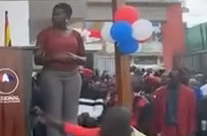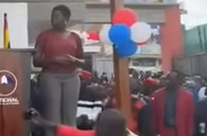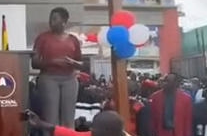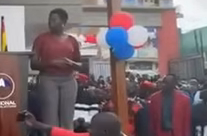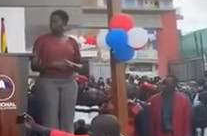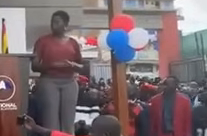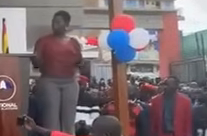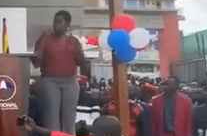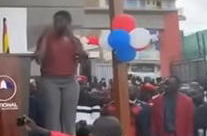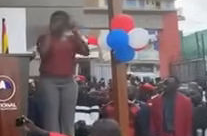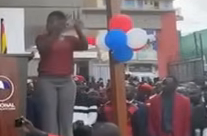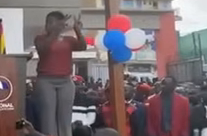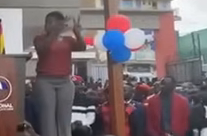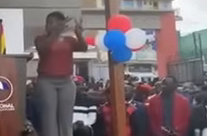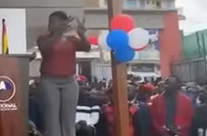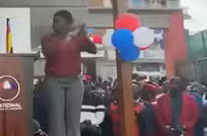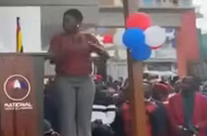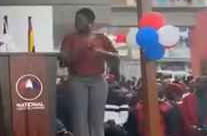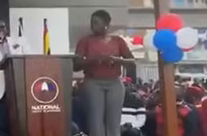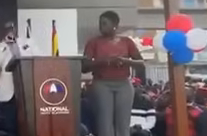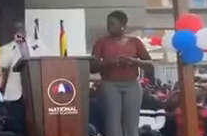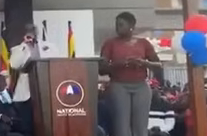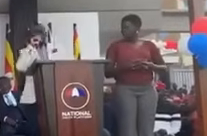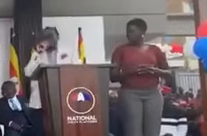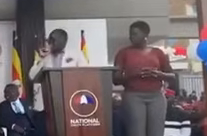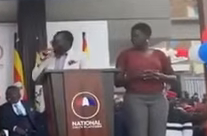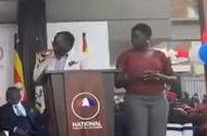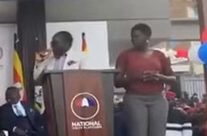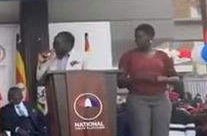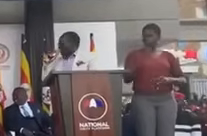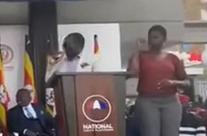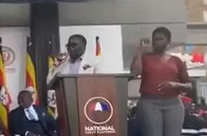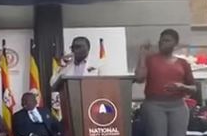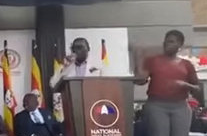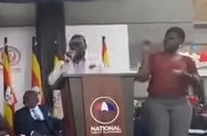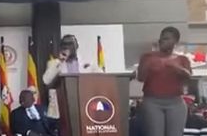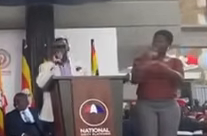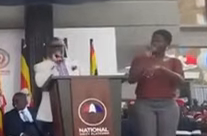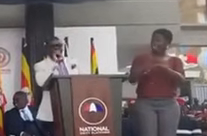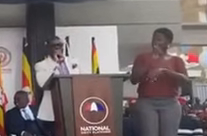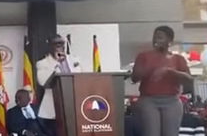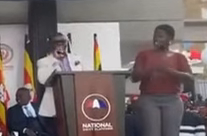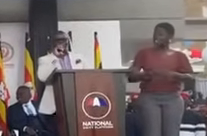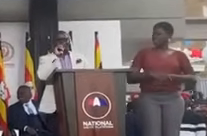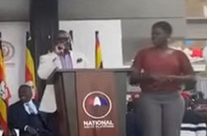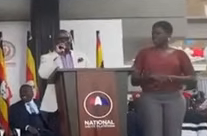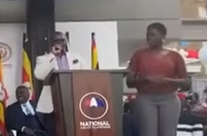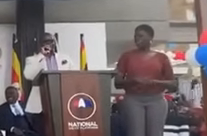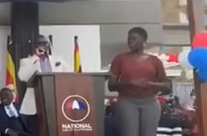Tulula wali nguza kwa dolo kusaku. Councilor, Mr. President.